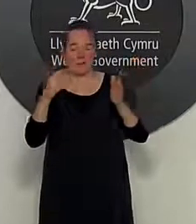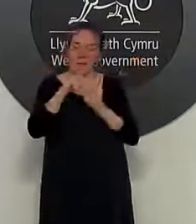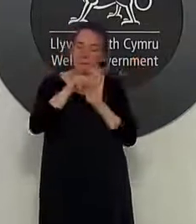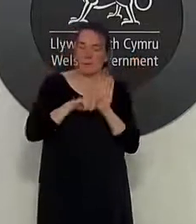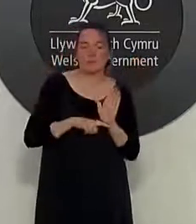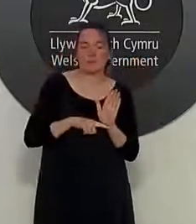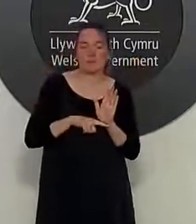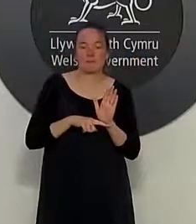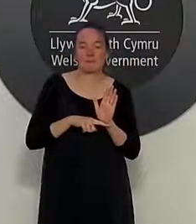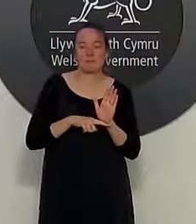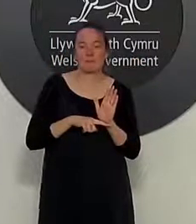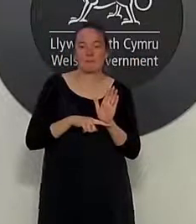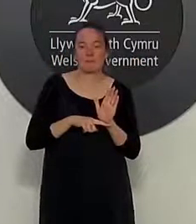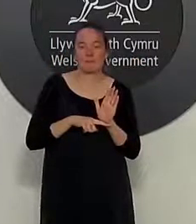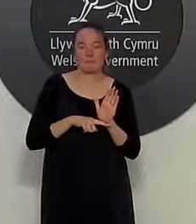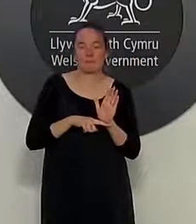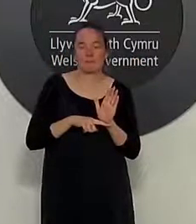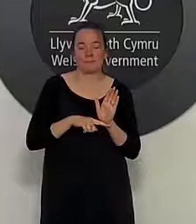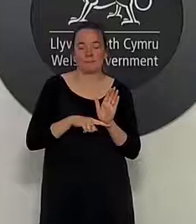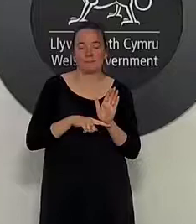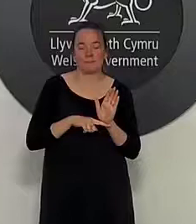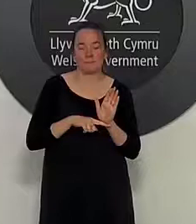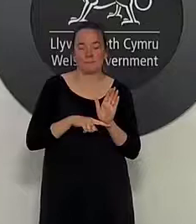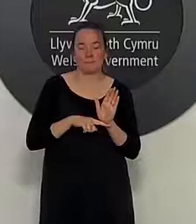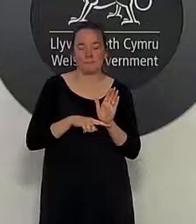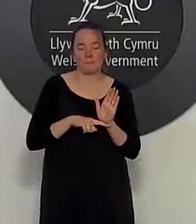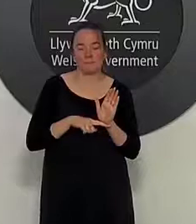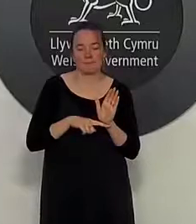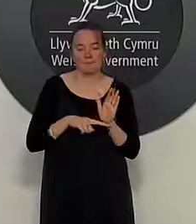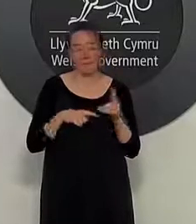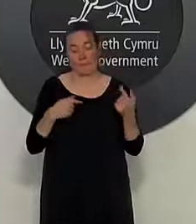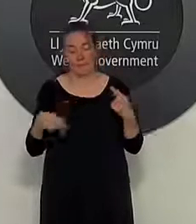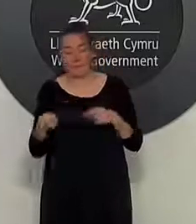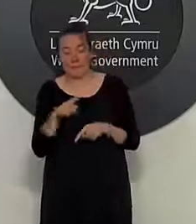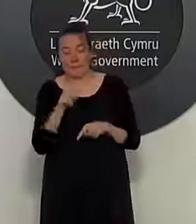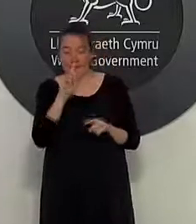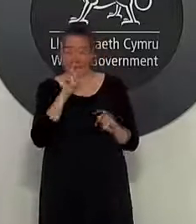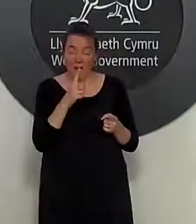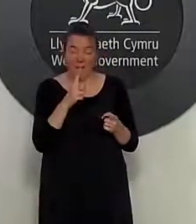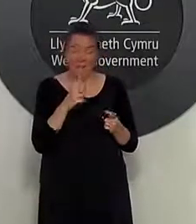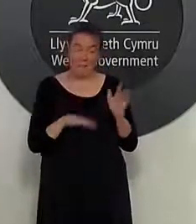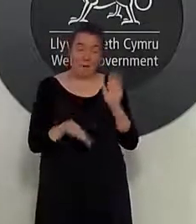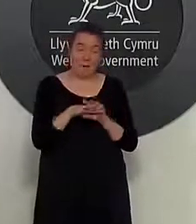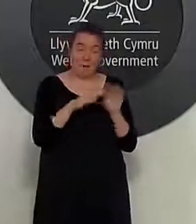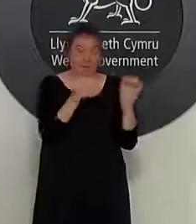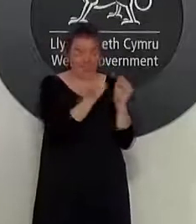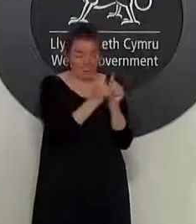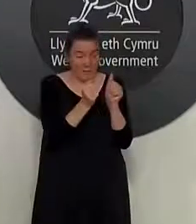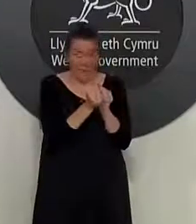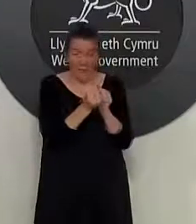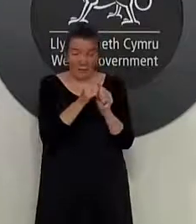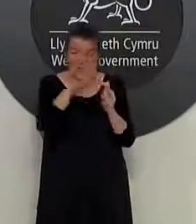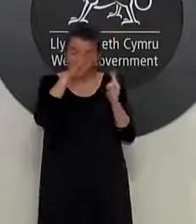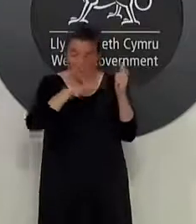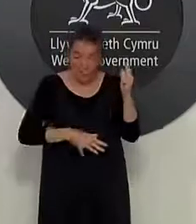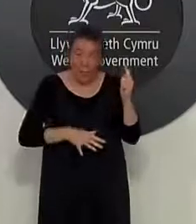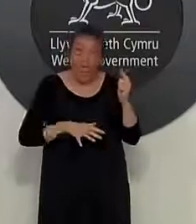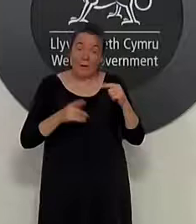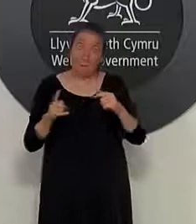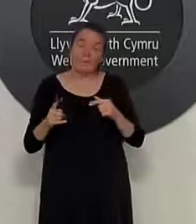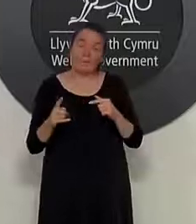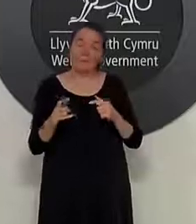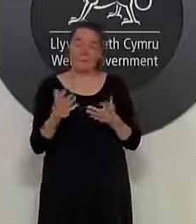policies. And just because you're not able to agree on everything doesn't mean that should stop you agreeing in those areas where you